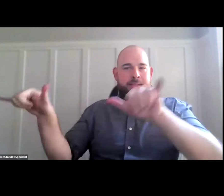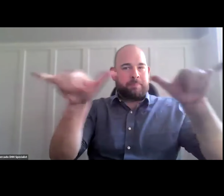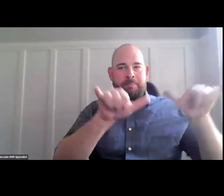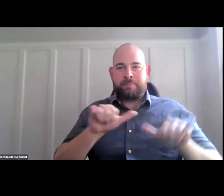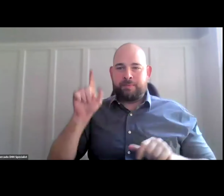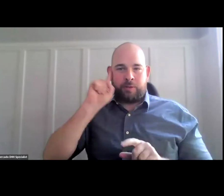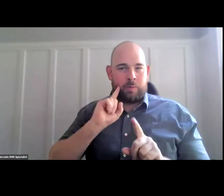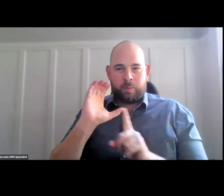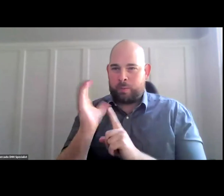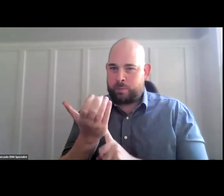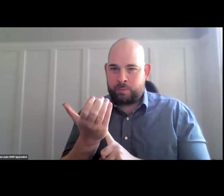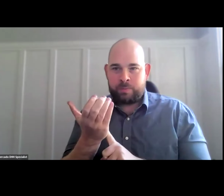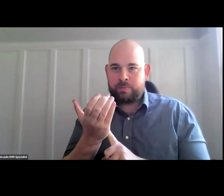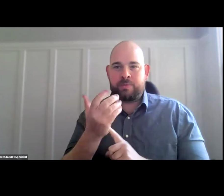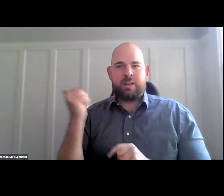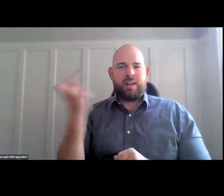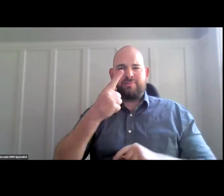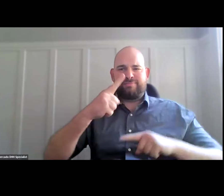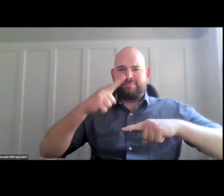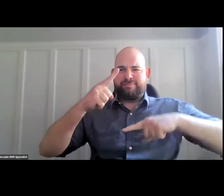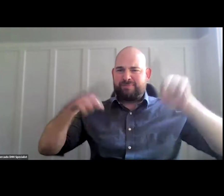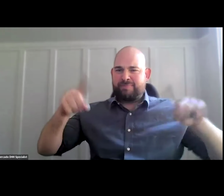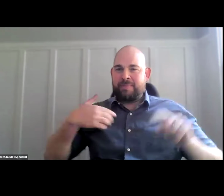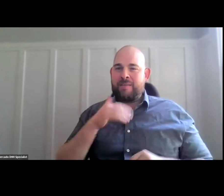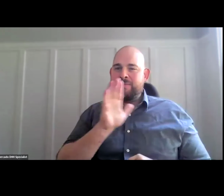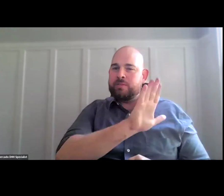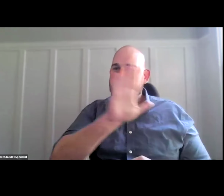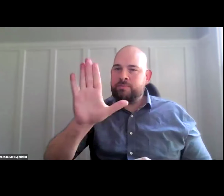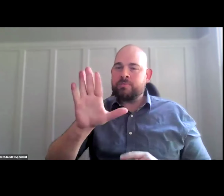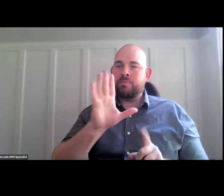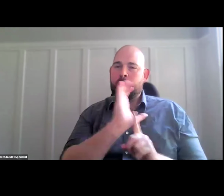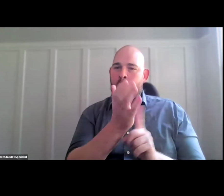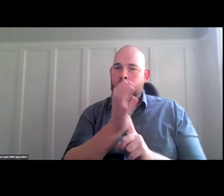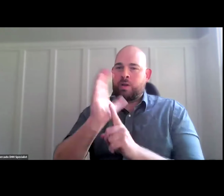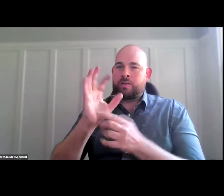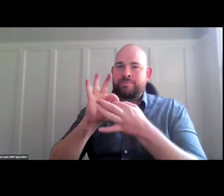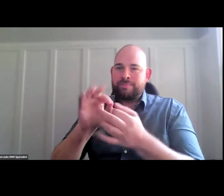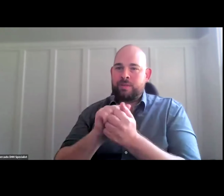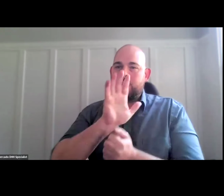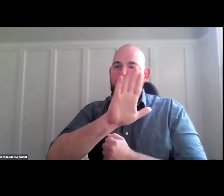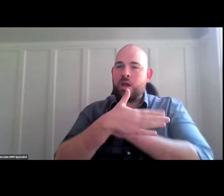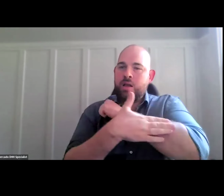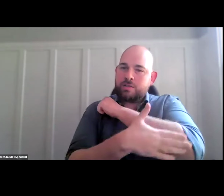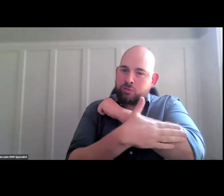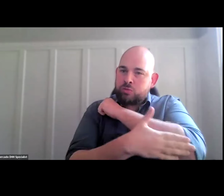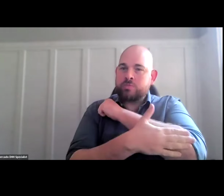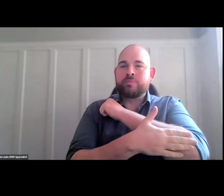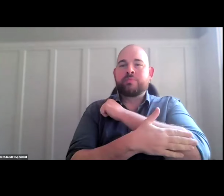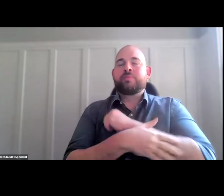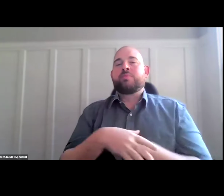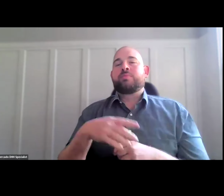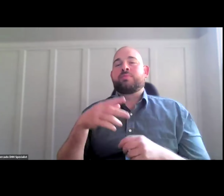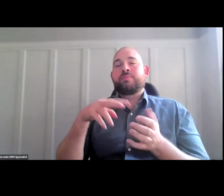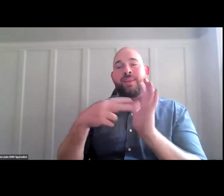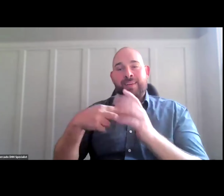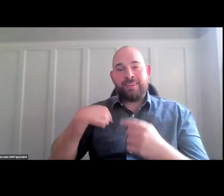the world, and the deaf culture in different countries is different. So their culture